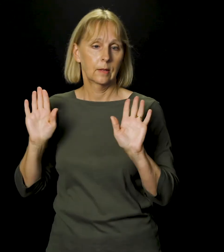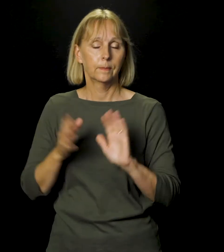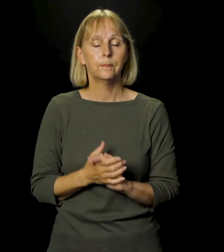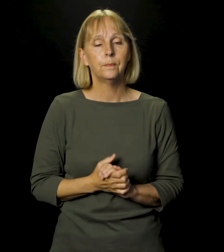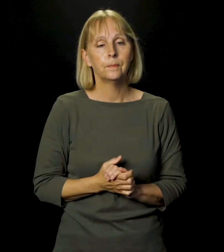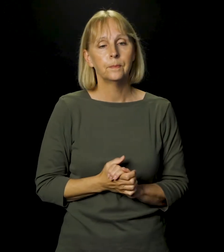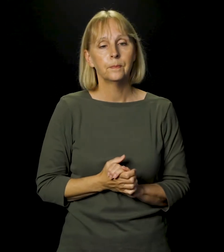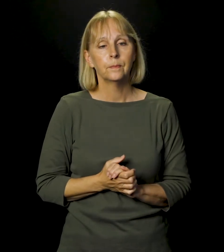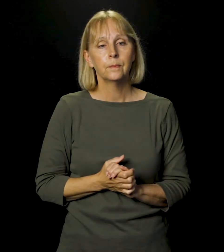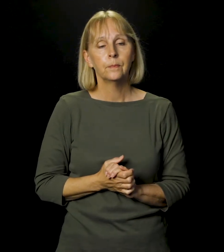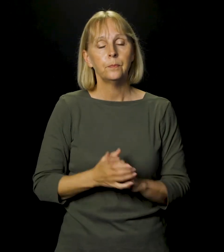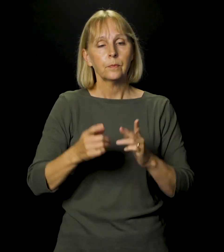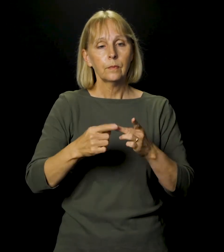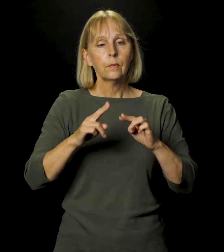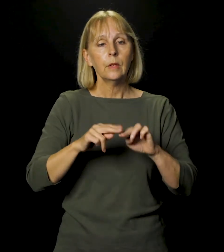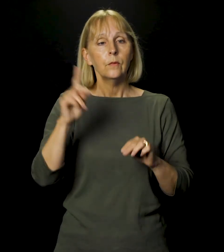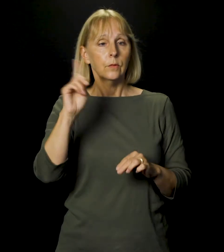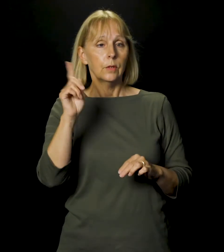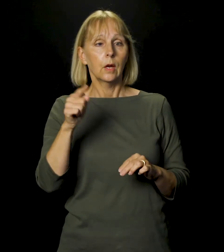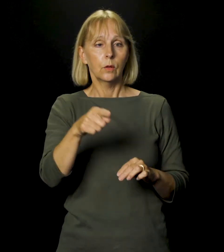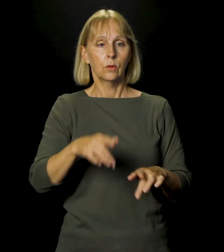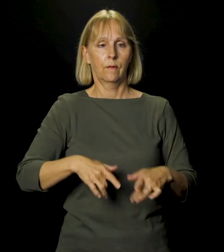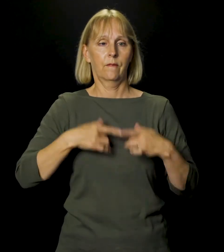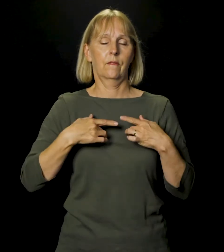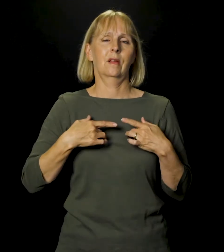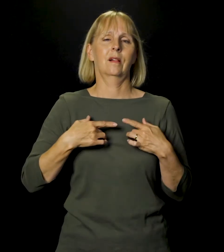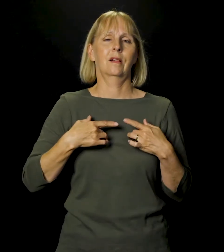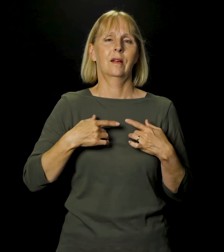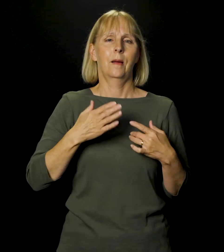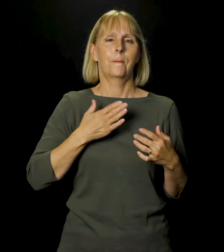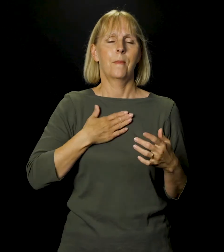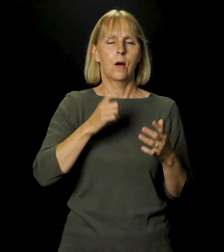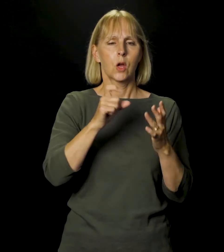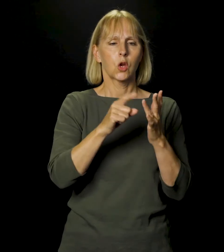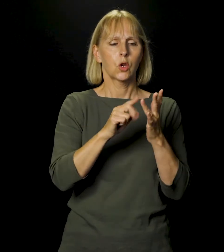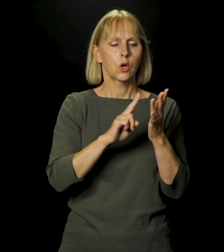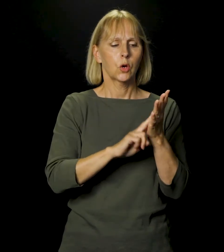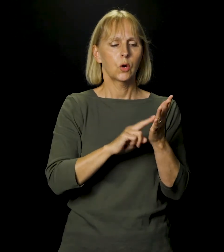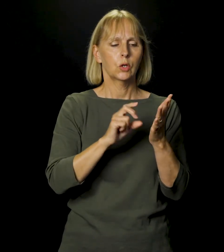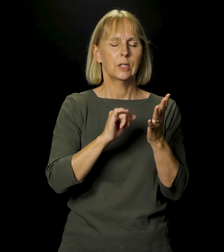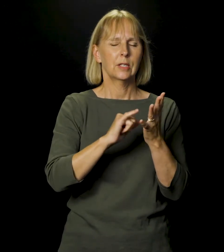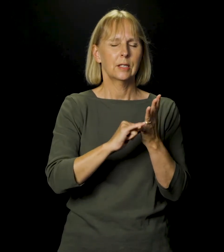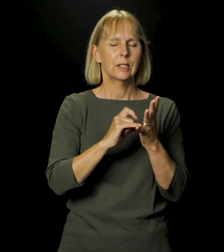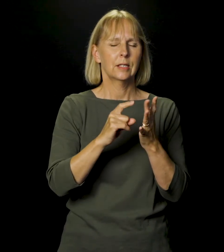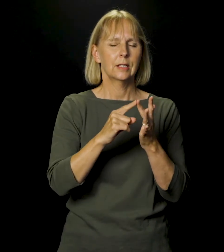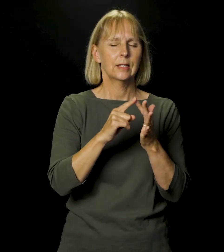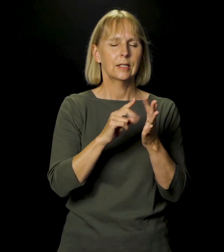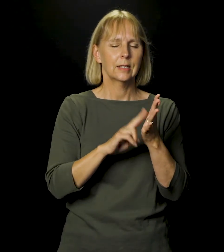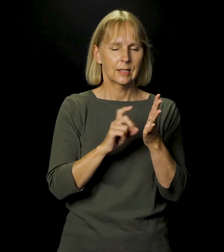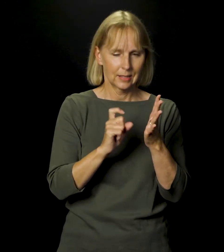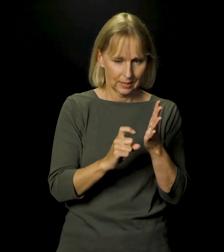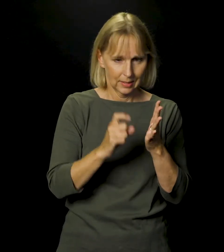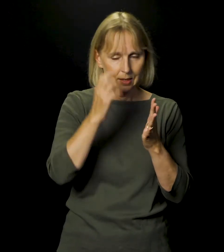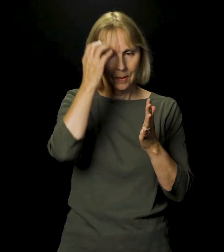If today you recognise you're carrying the fruit of an exhausted conscience, like I described, you've been working really hard at relationships and